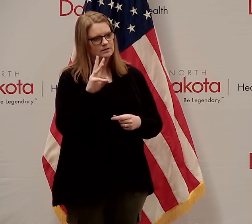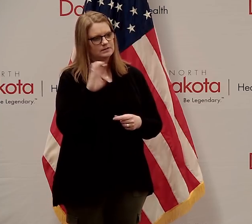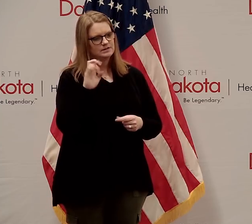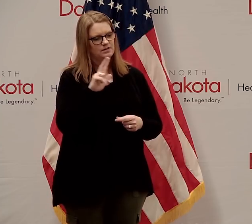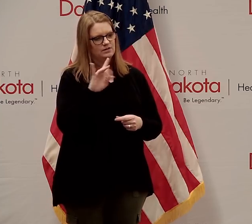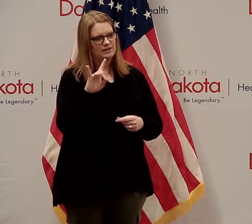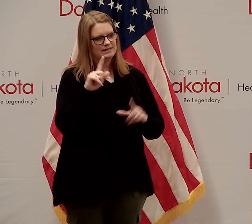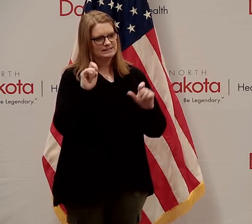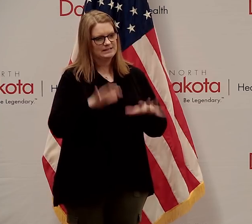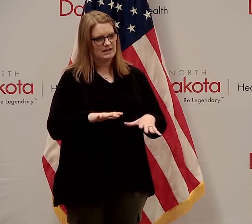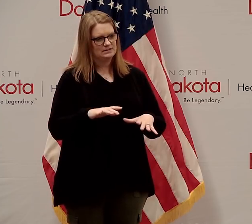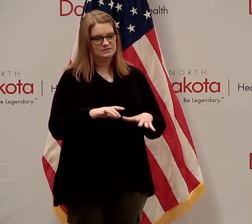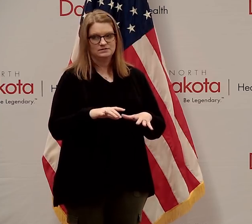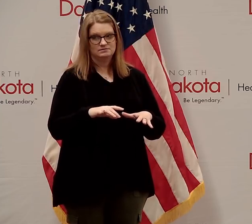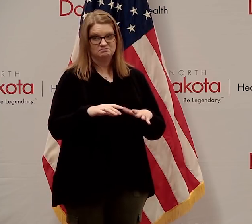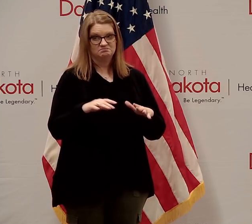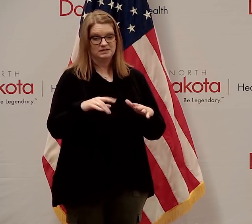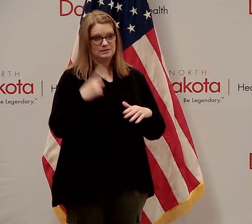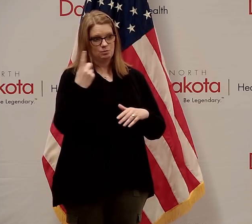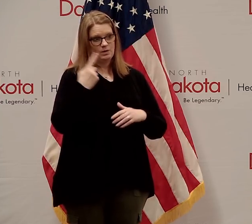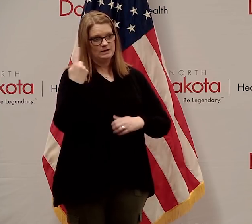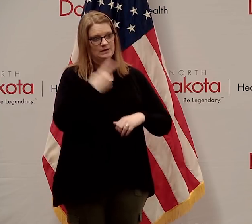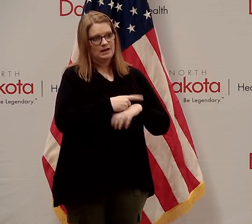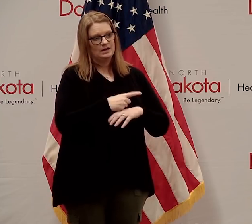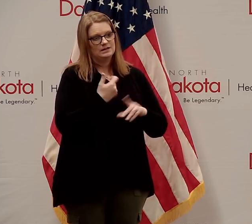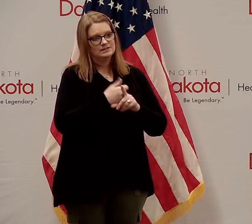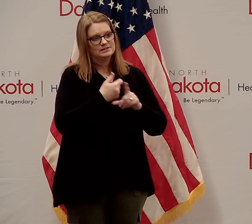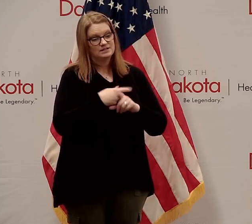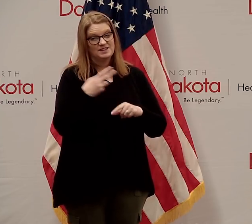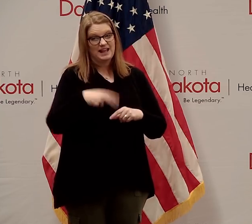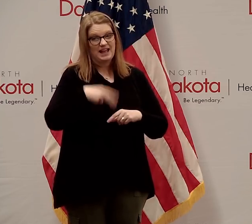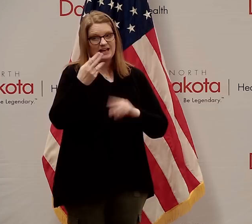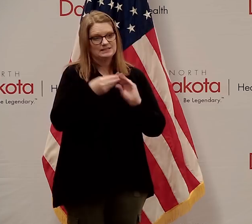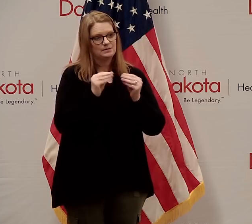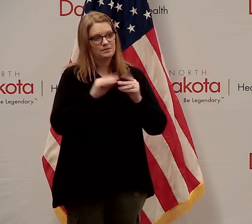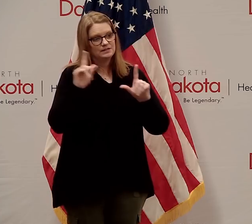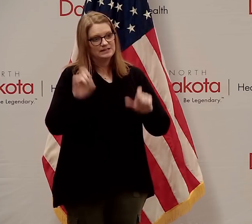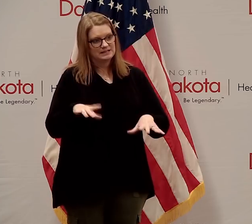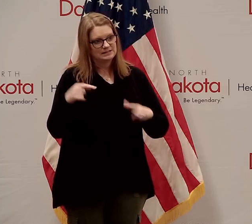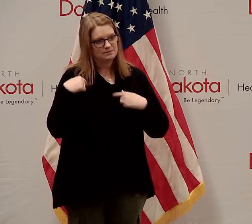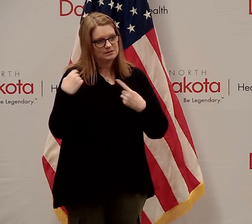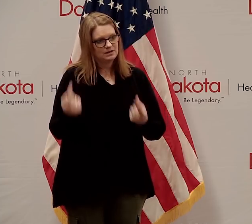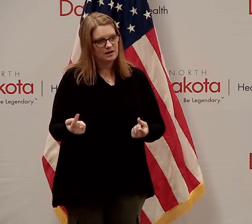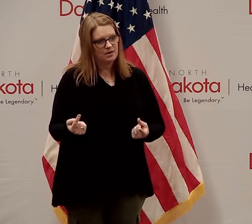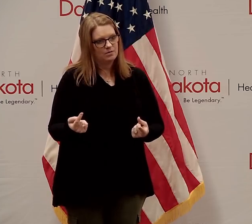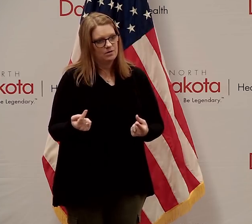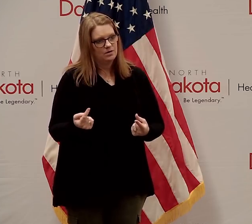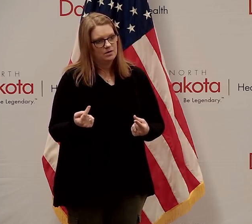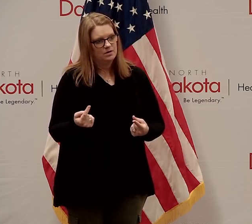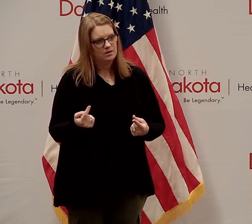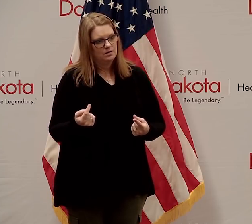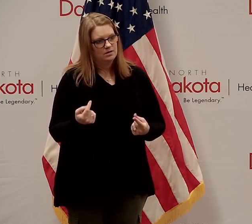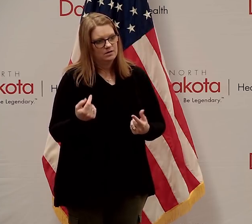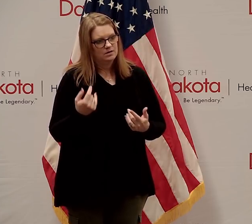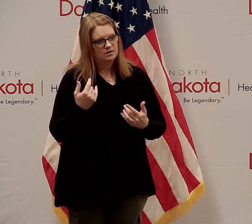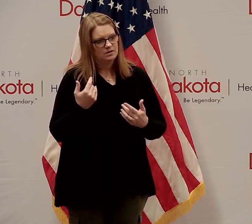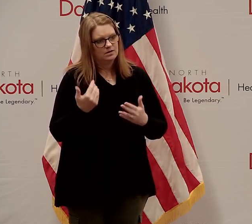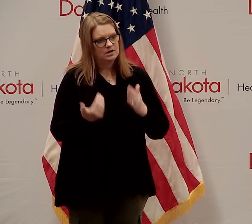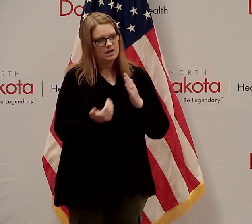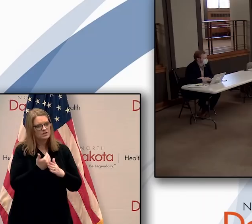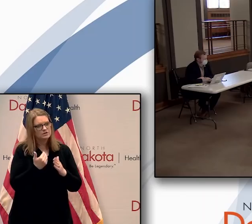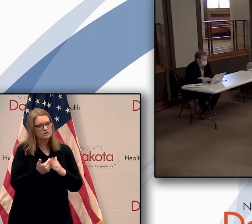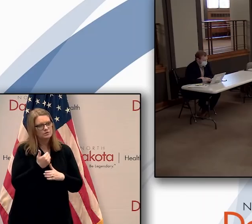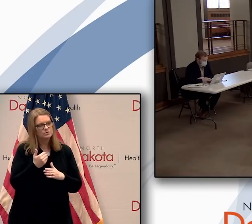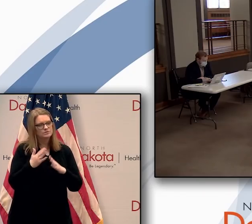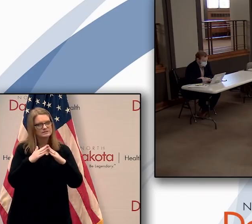638 tests in one day is the largest single day of testing up till this point. And you also mentioned a new back-end system for contact